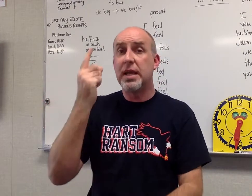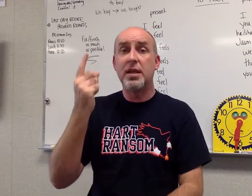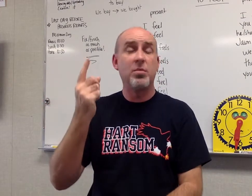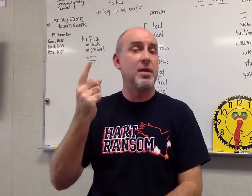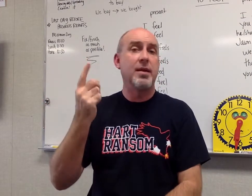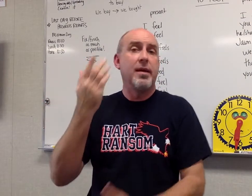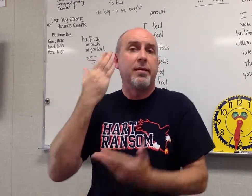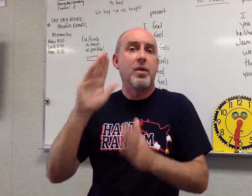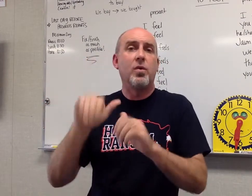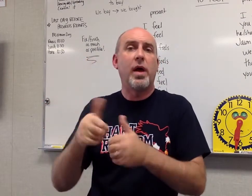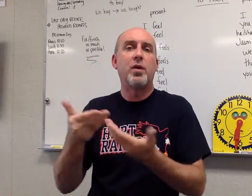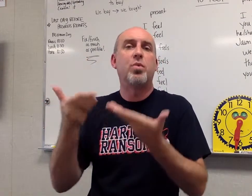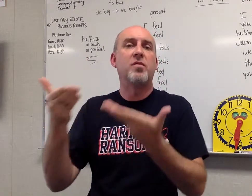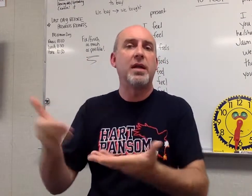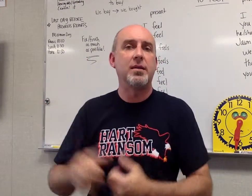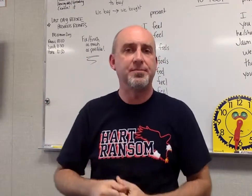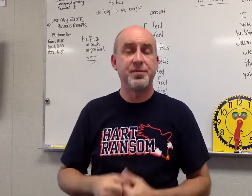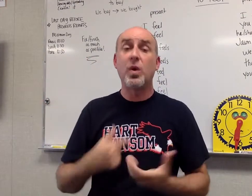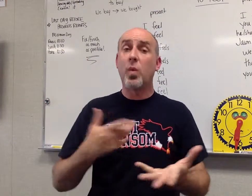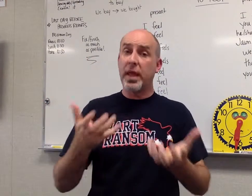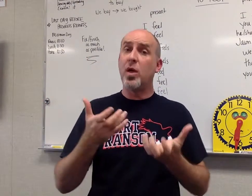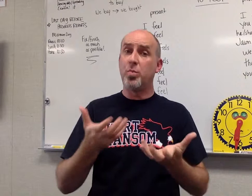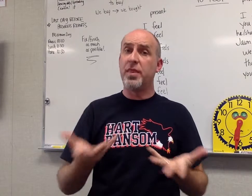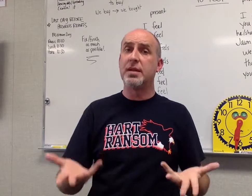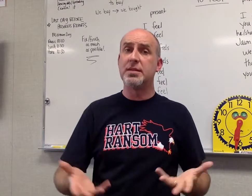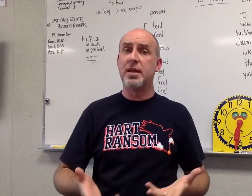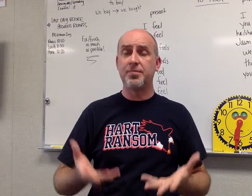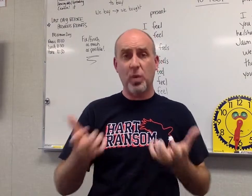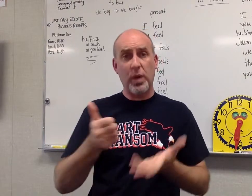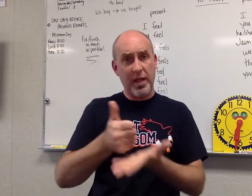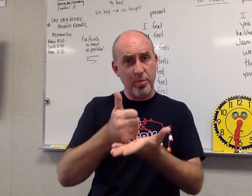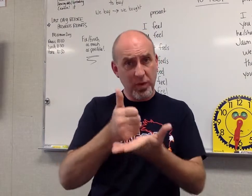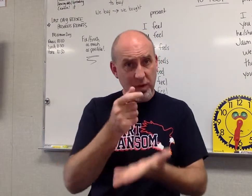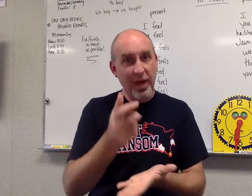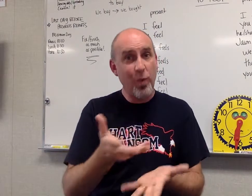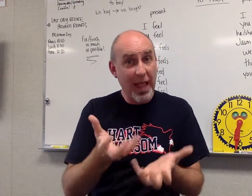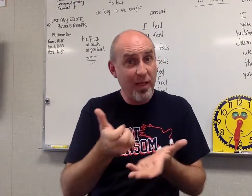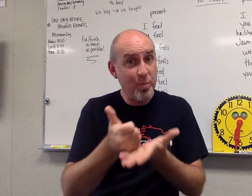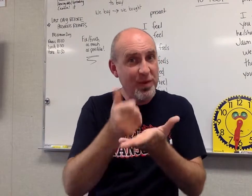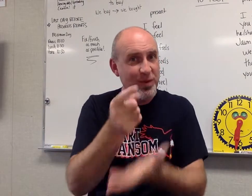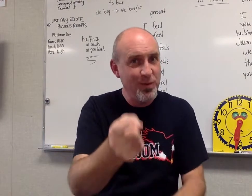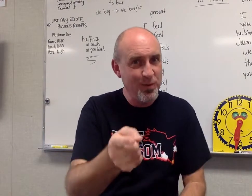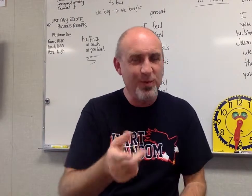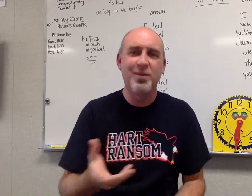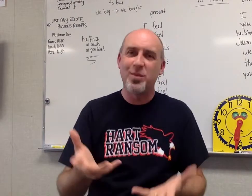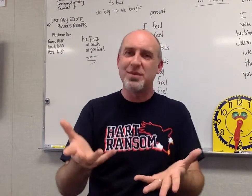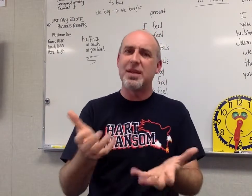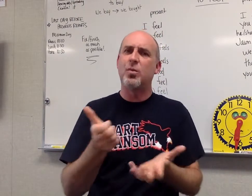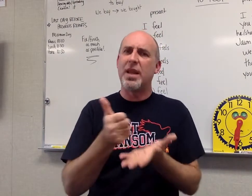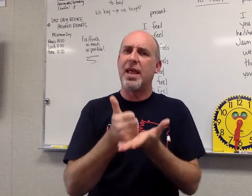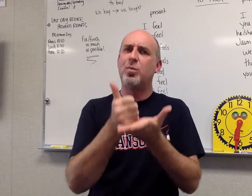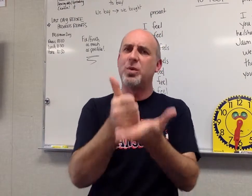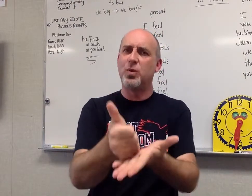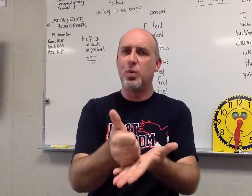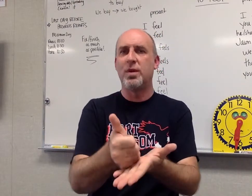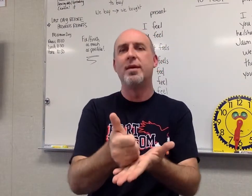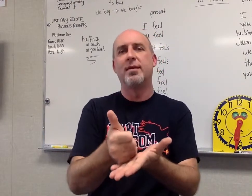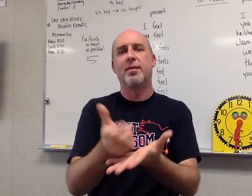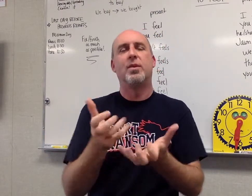understanding, but they don't know how to provide it. So I want to help with that today. I want to help you. You remember the sign? I want to help you. I want to